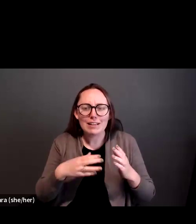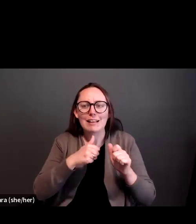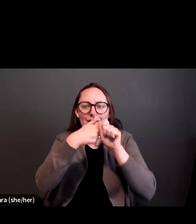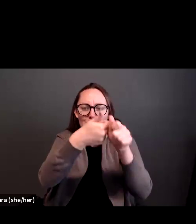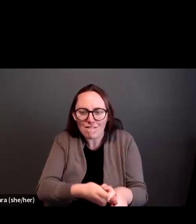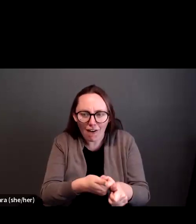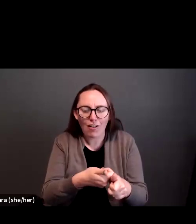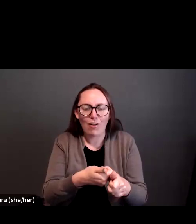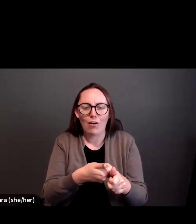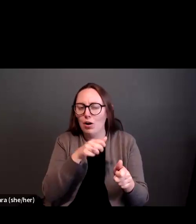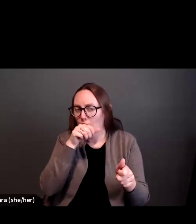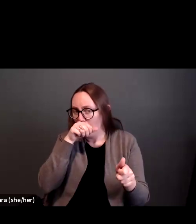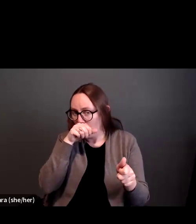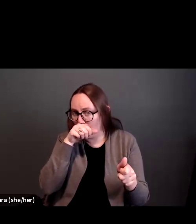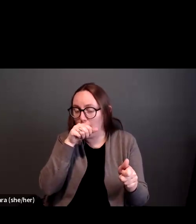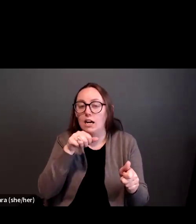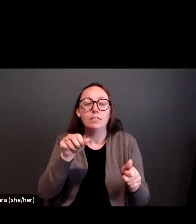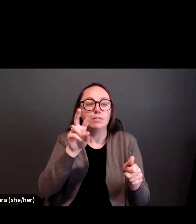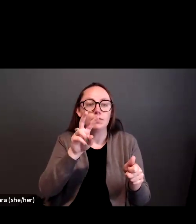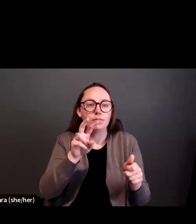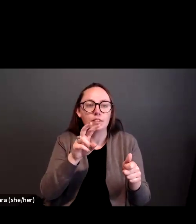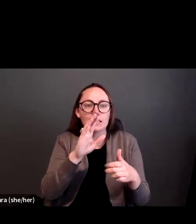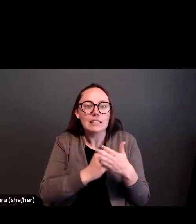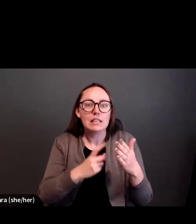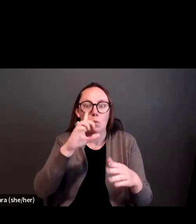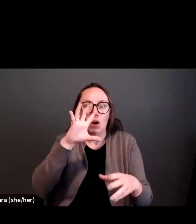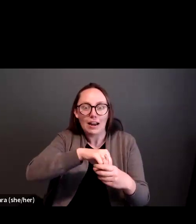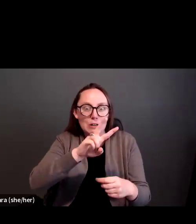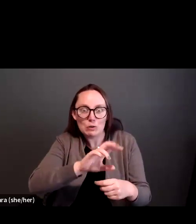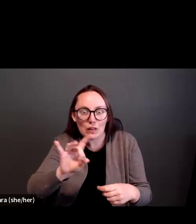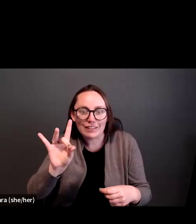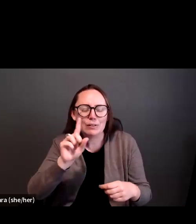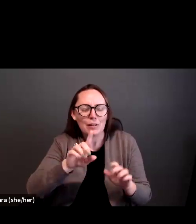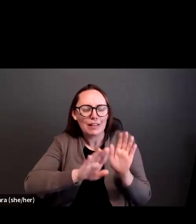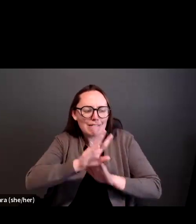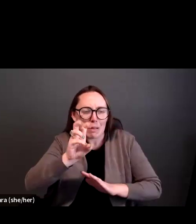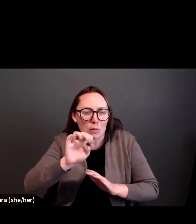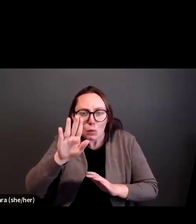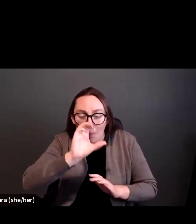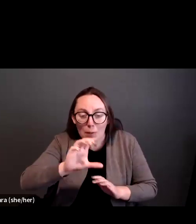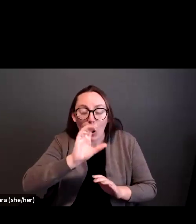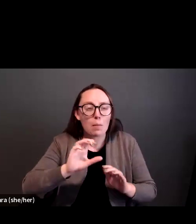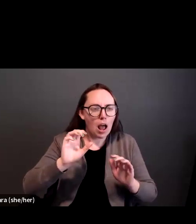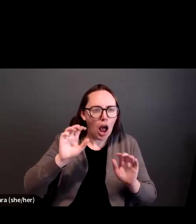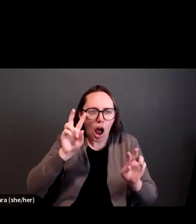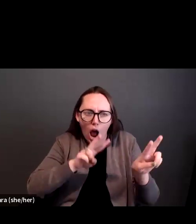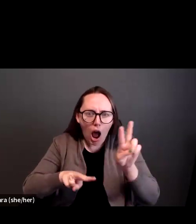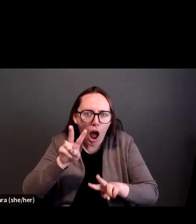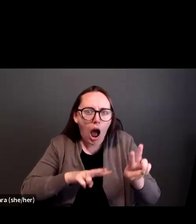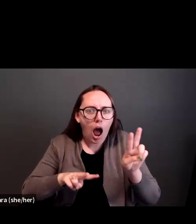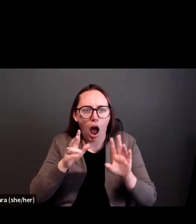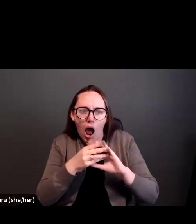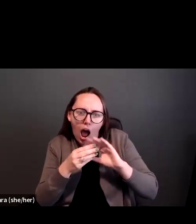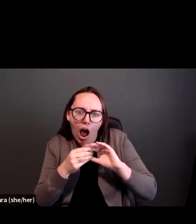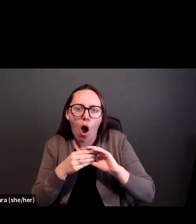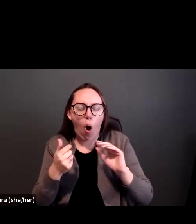webcomics that imitate a 2008 style and then have this commentary level about discovering these comics and what was